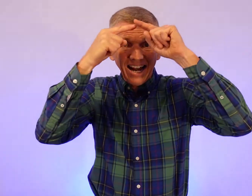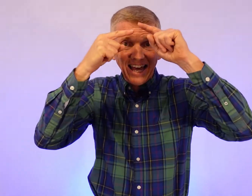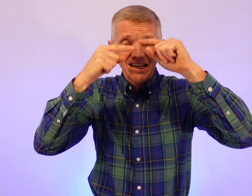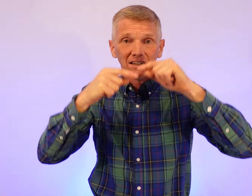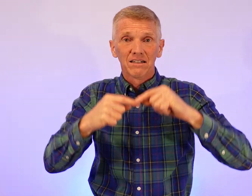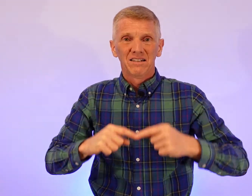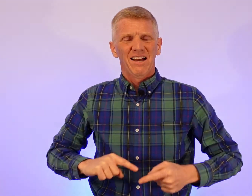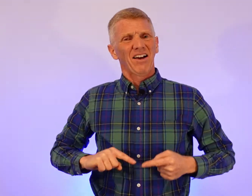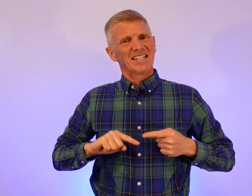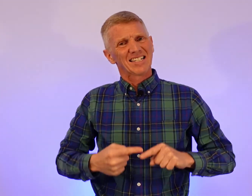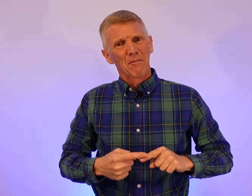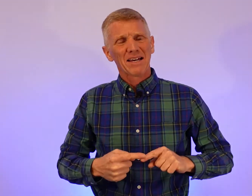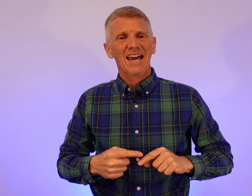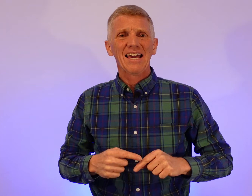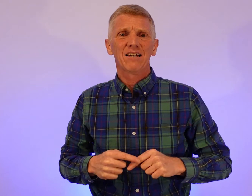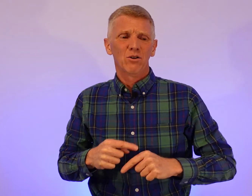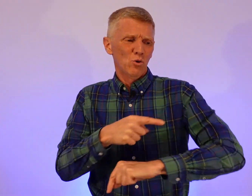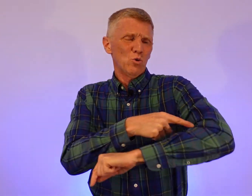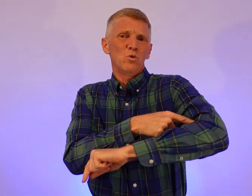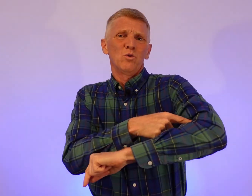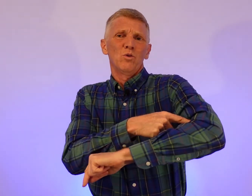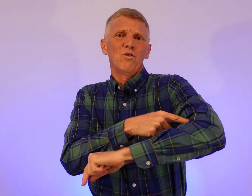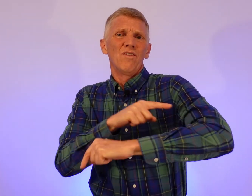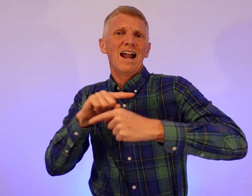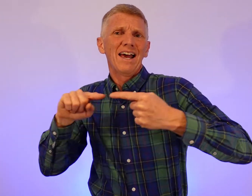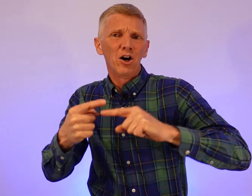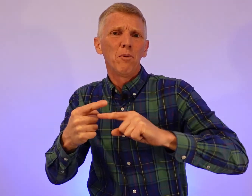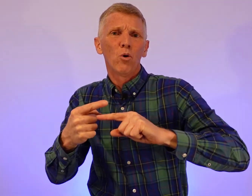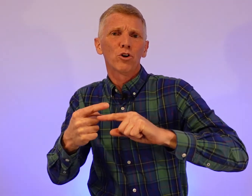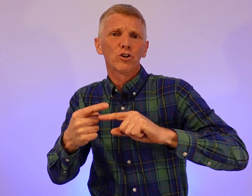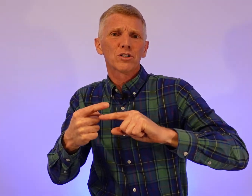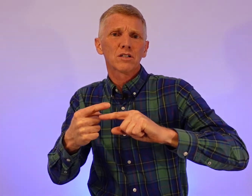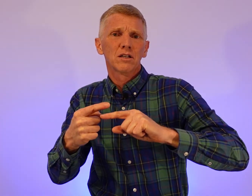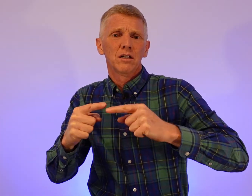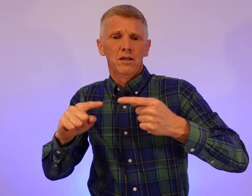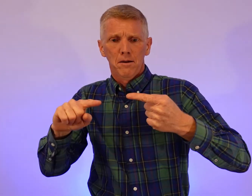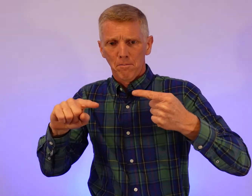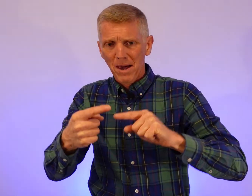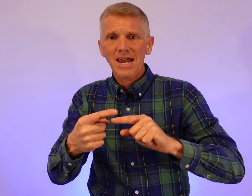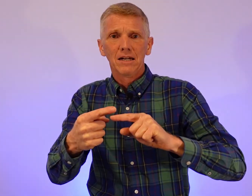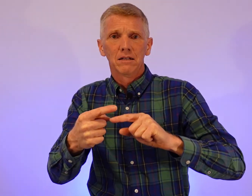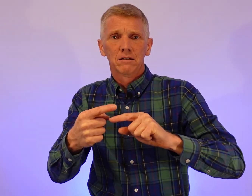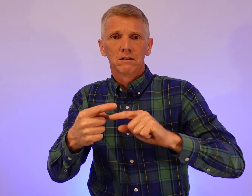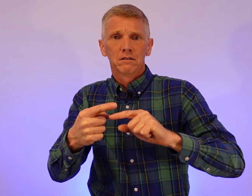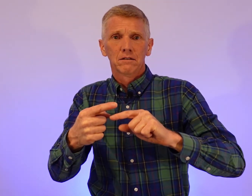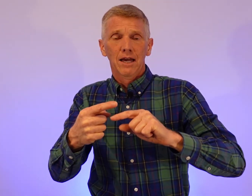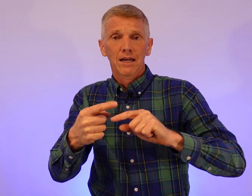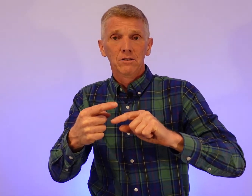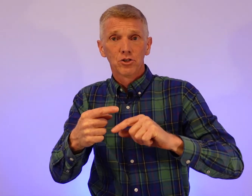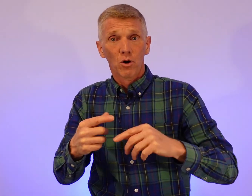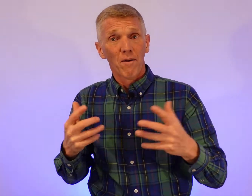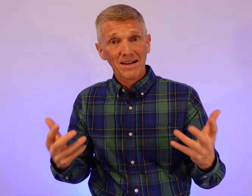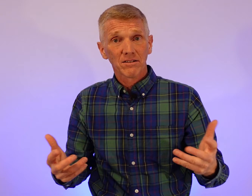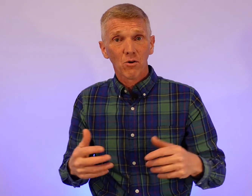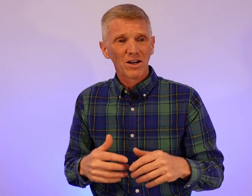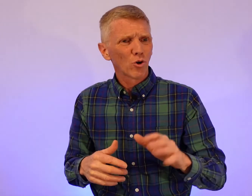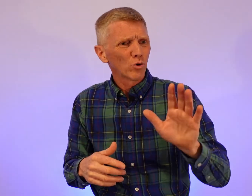headache, got a stomach ache. Ooh, that elbow hurts. Pain. Okay, so if I'm asking the question, oh, excuse